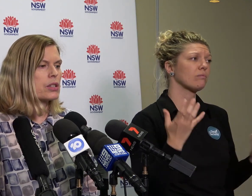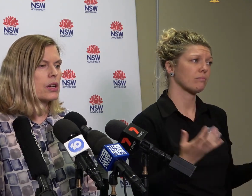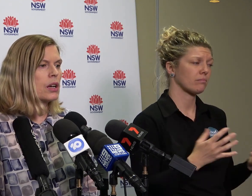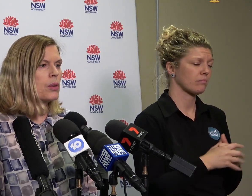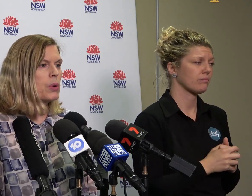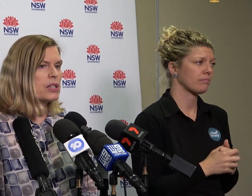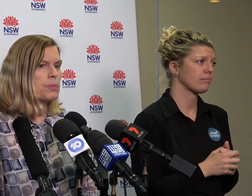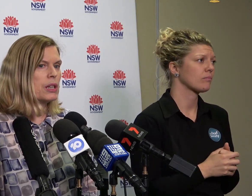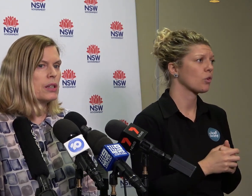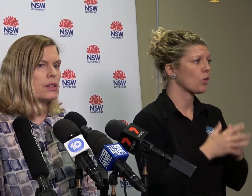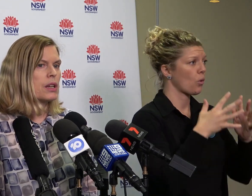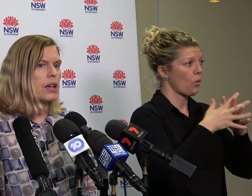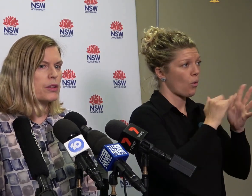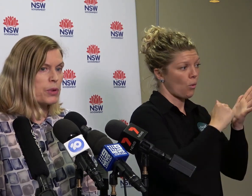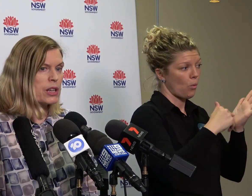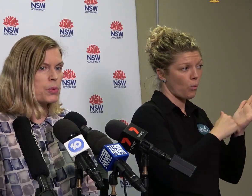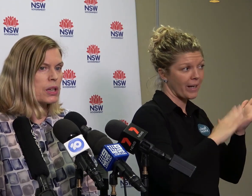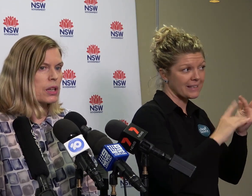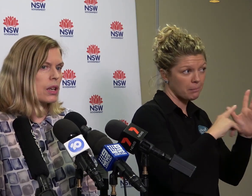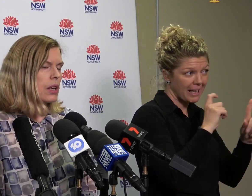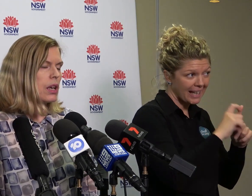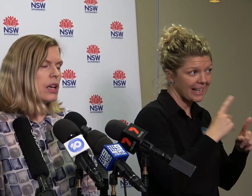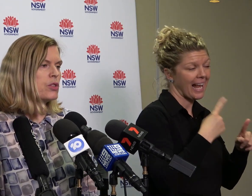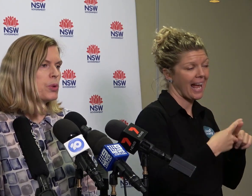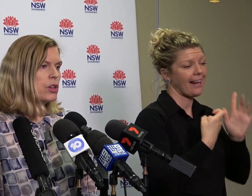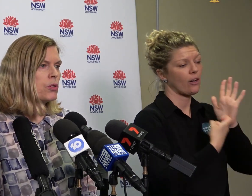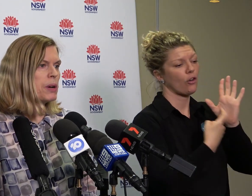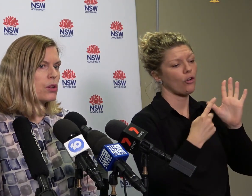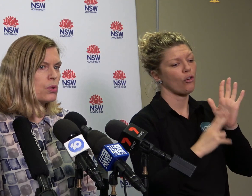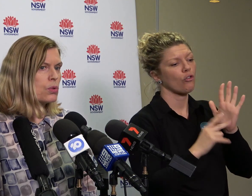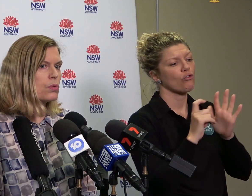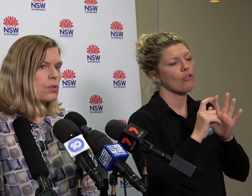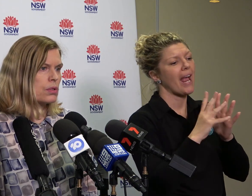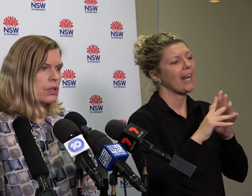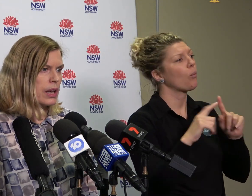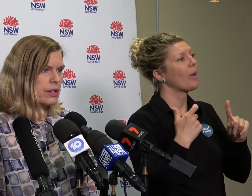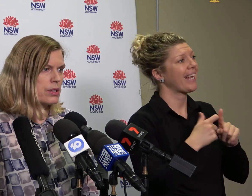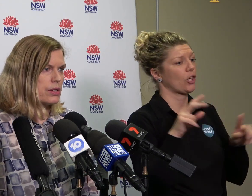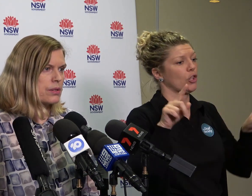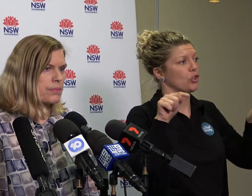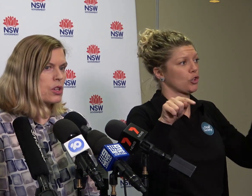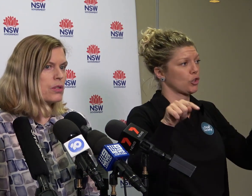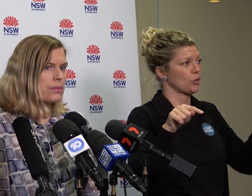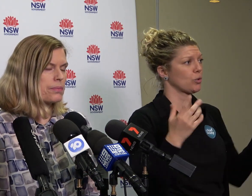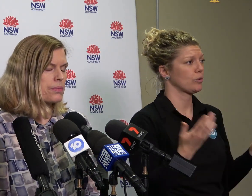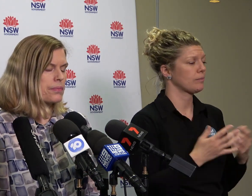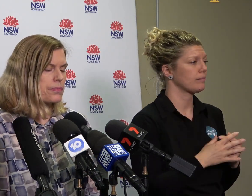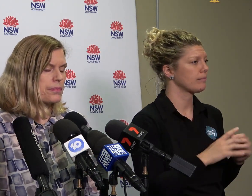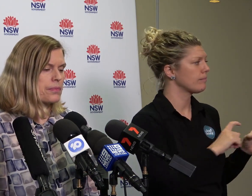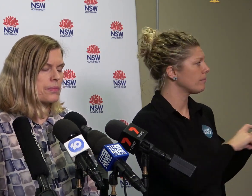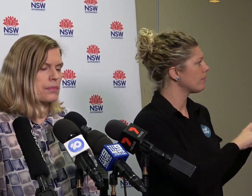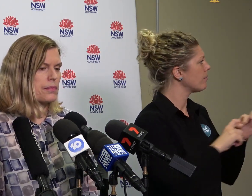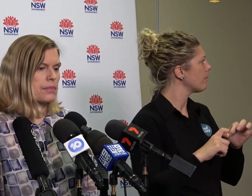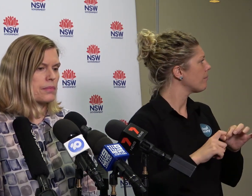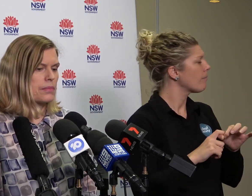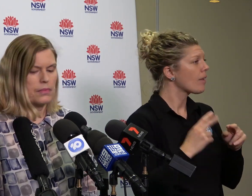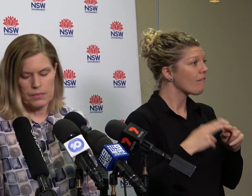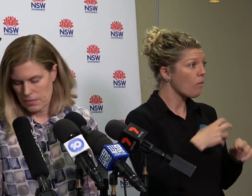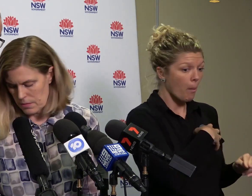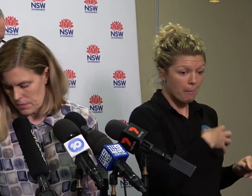at Westmead and Randwick, and we know about all cases. Just a question for the Health